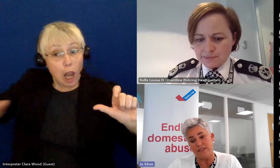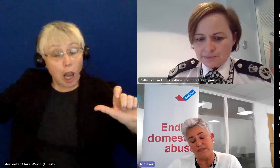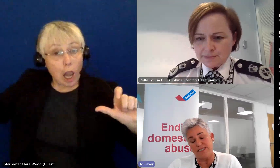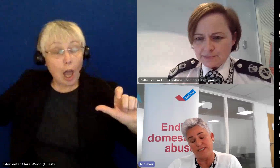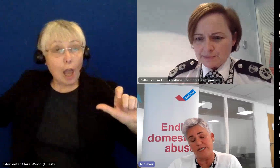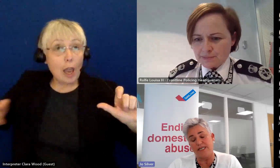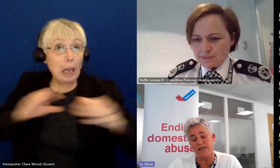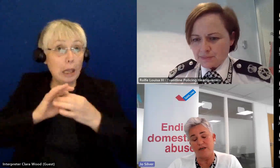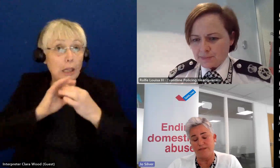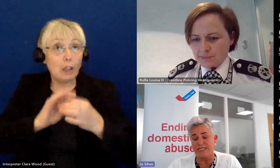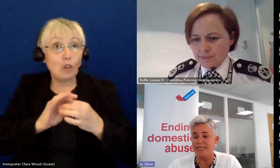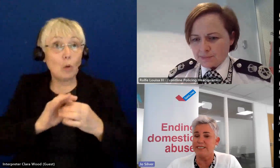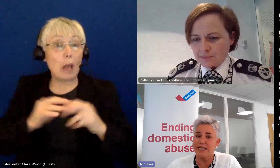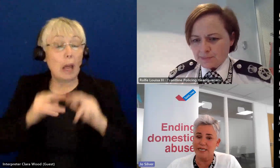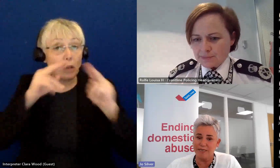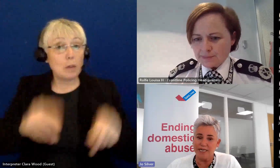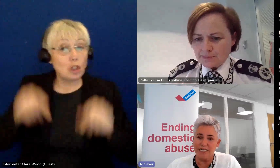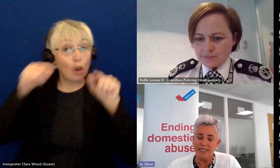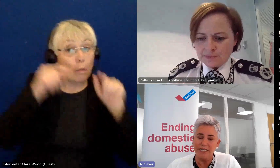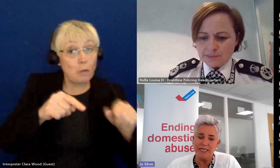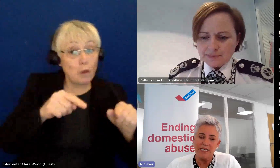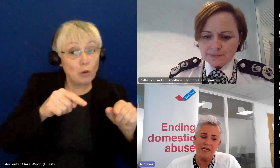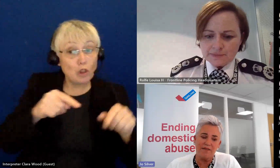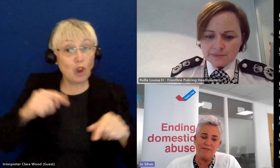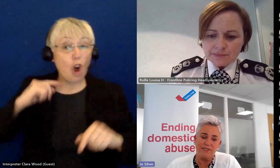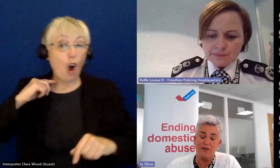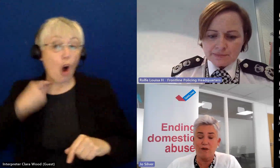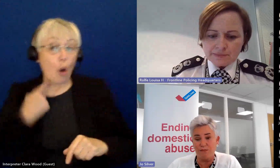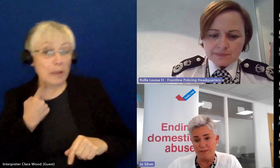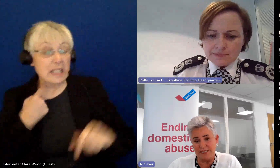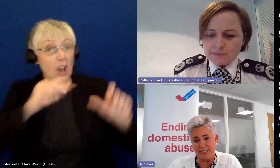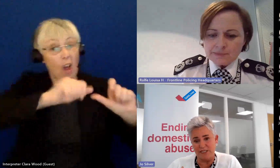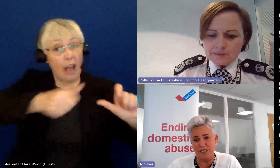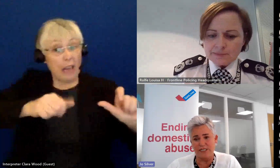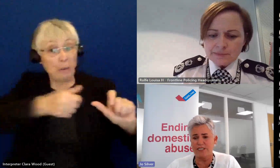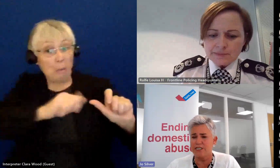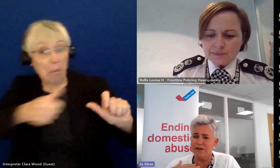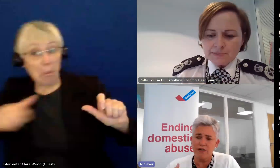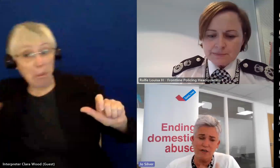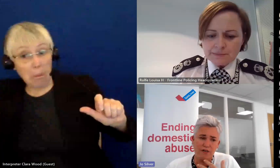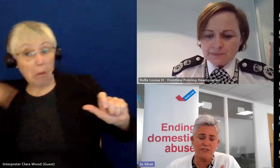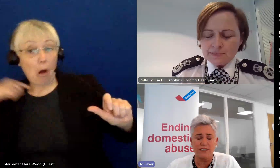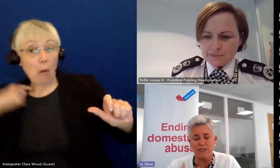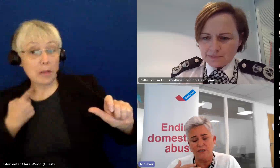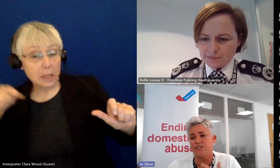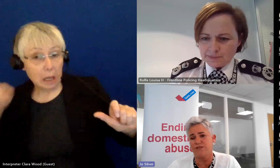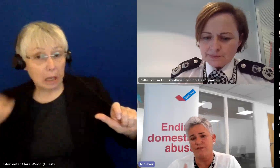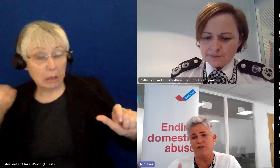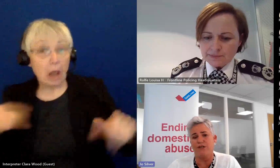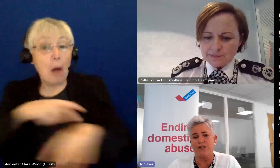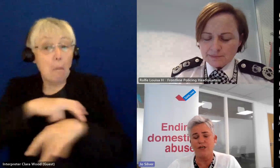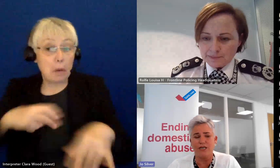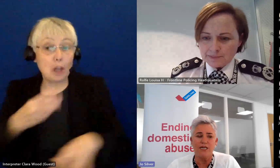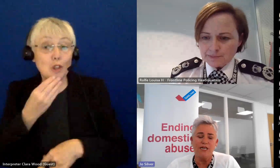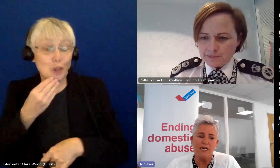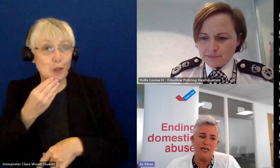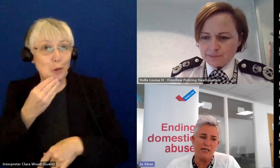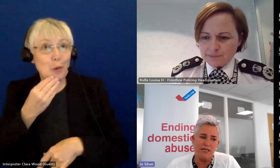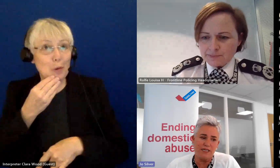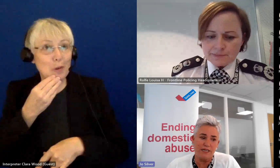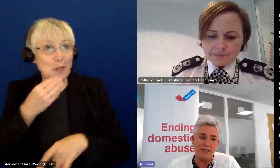and the domestic homicide timeline to complement each other. So there are lots and lots of